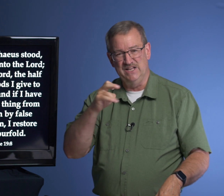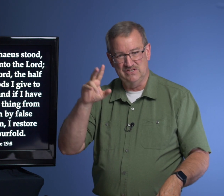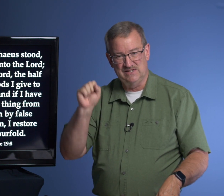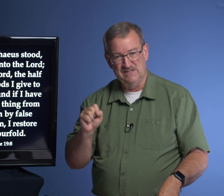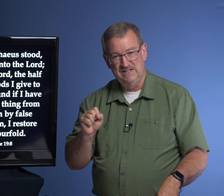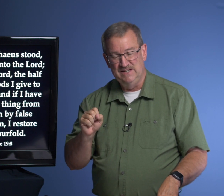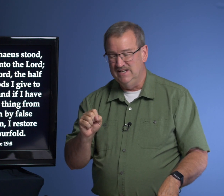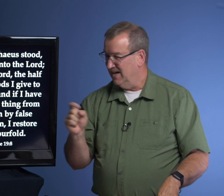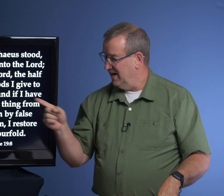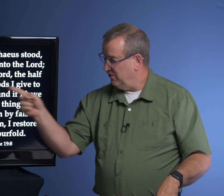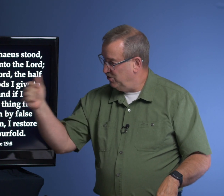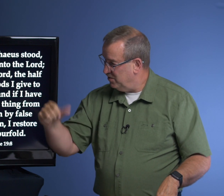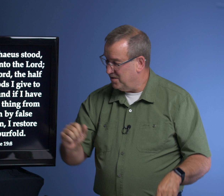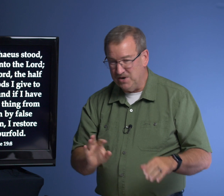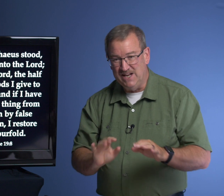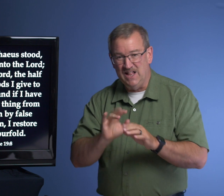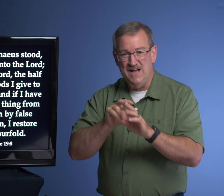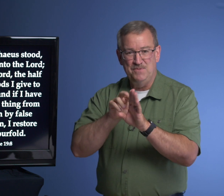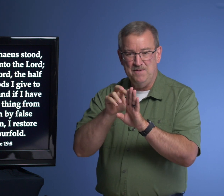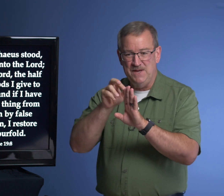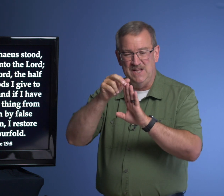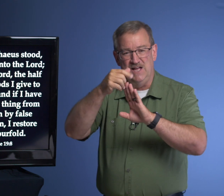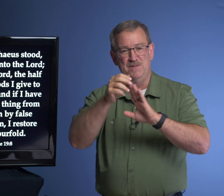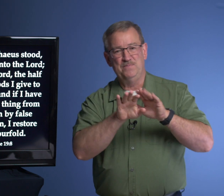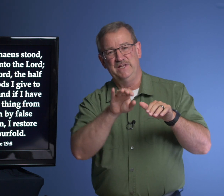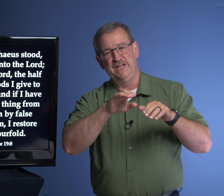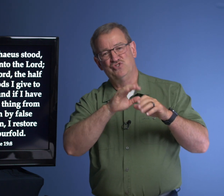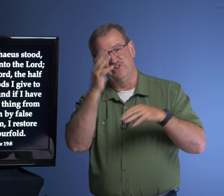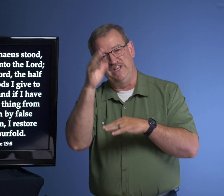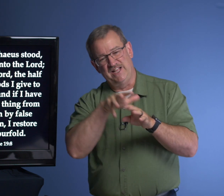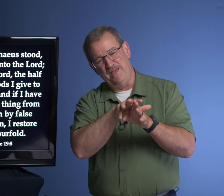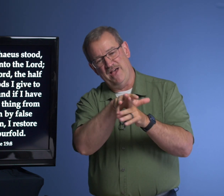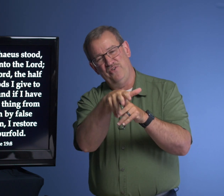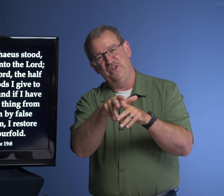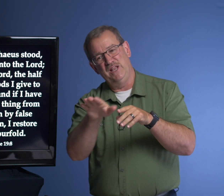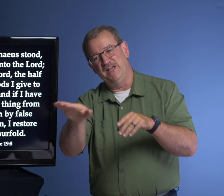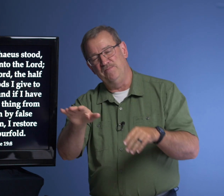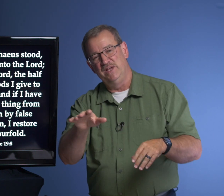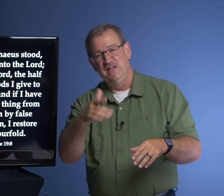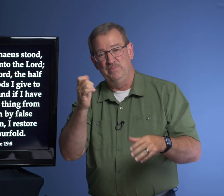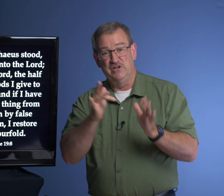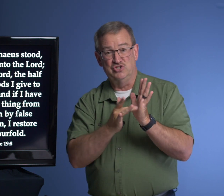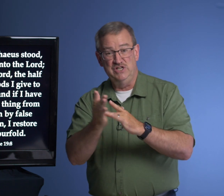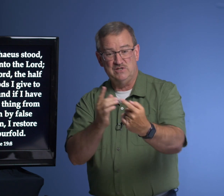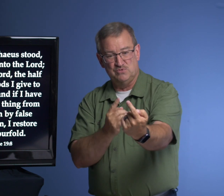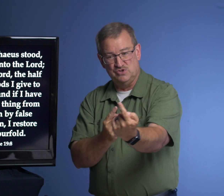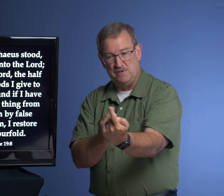Zacchaeus. If you remember, he climbed up in a tree, came out on a limb because Jesus was going to